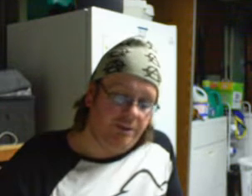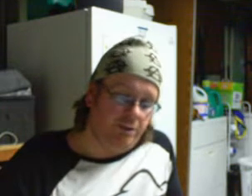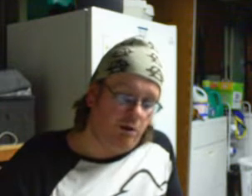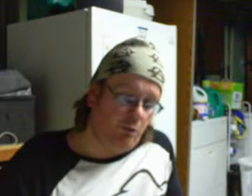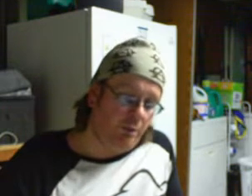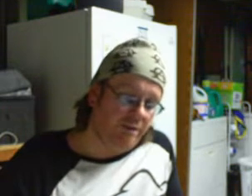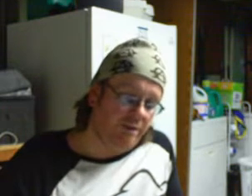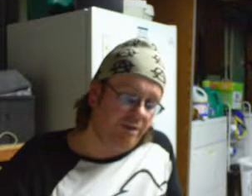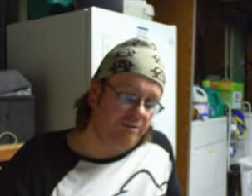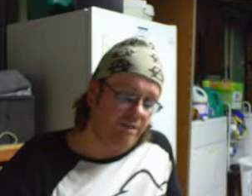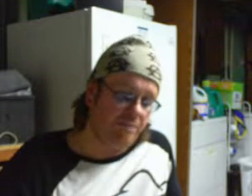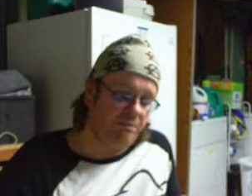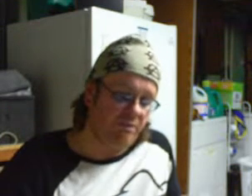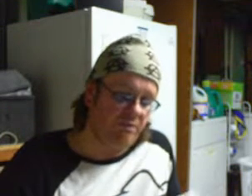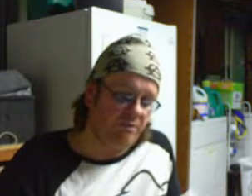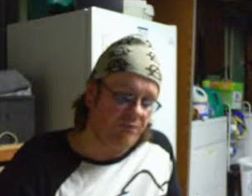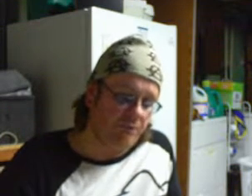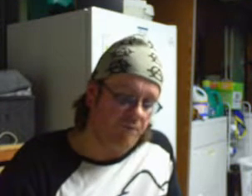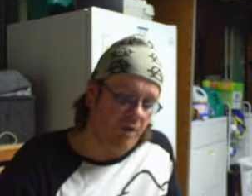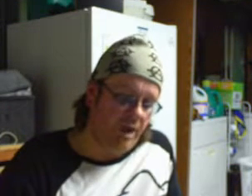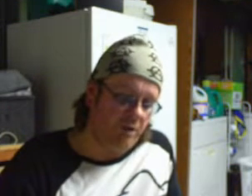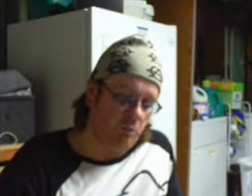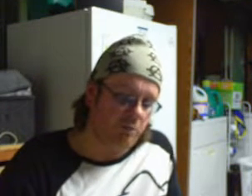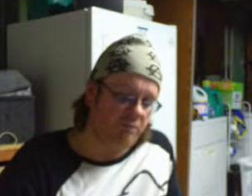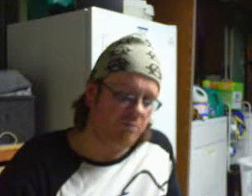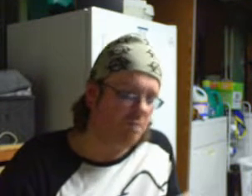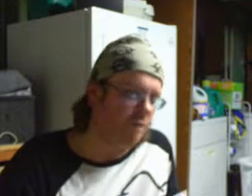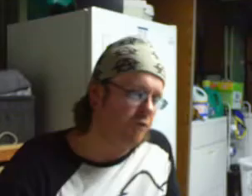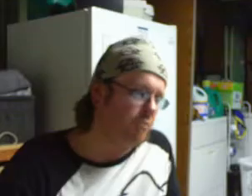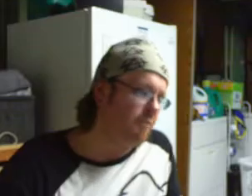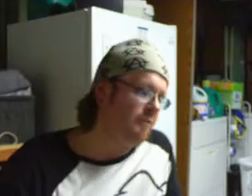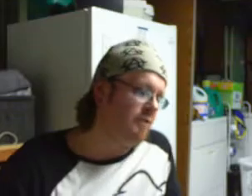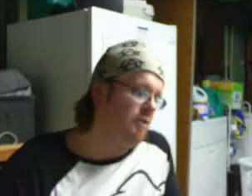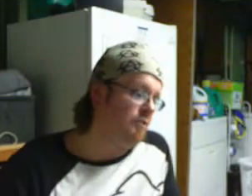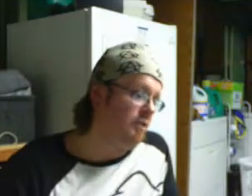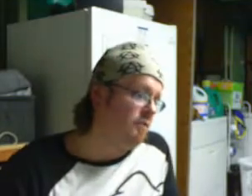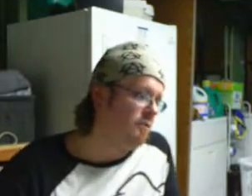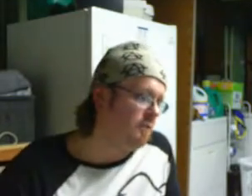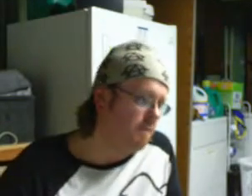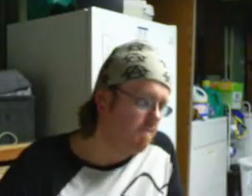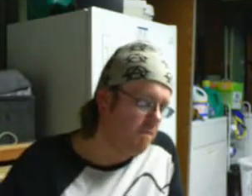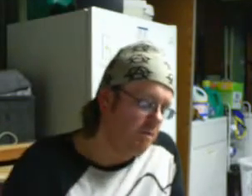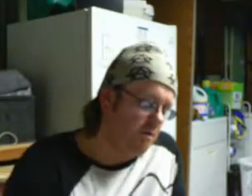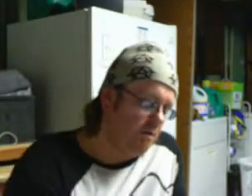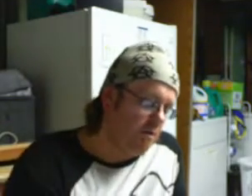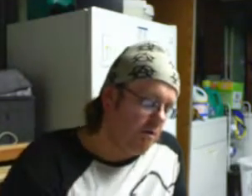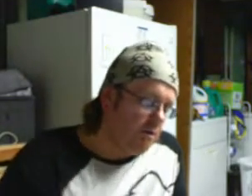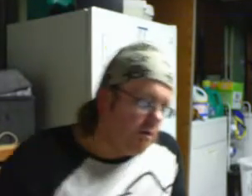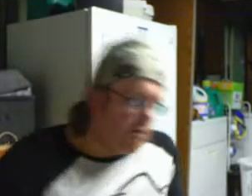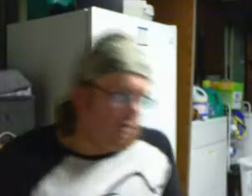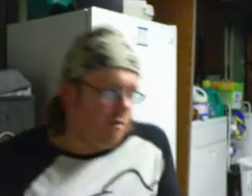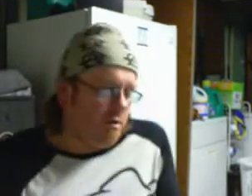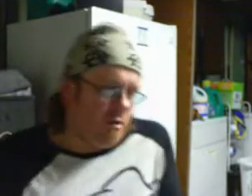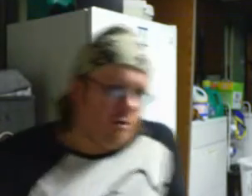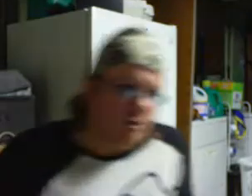awe, recognizing that he possessed divine wisdom of dispersing justice.